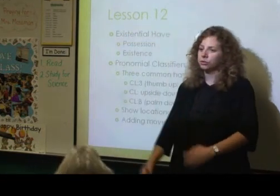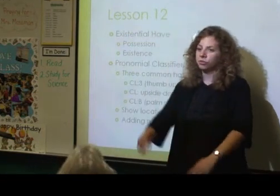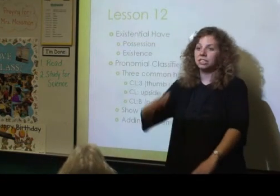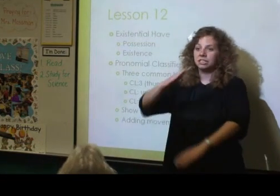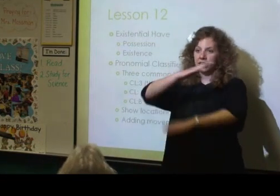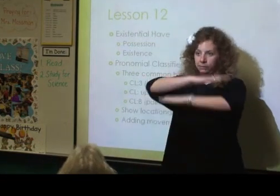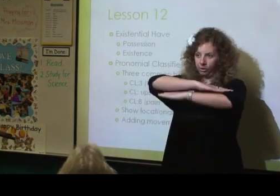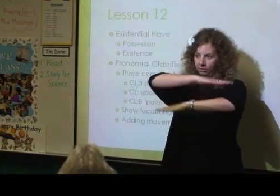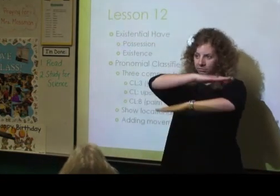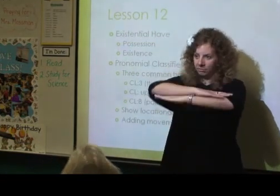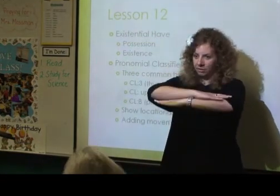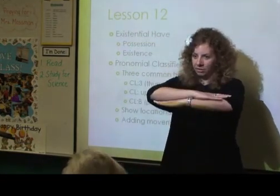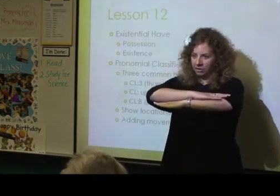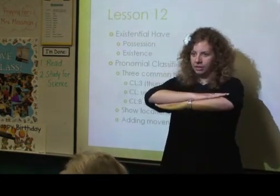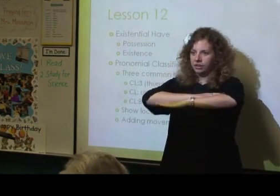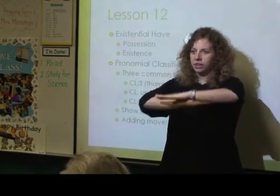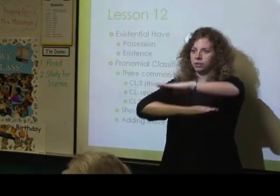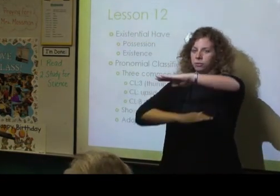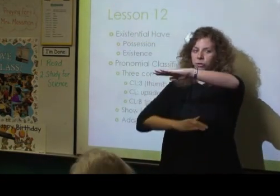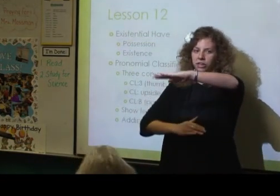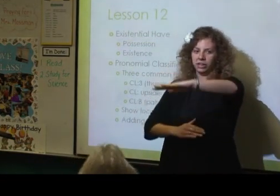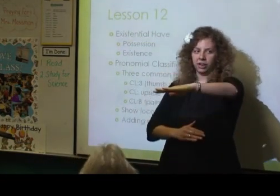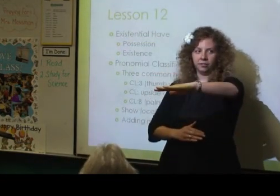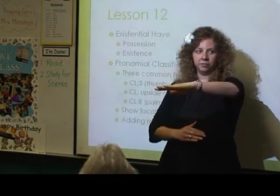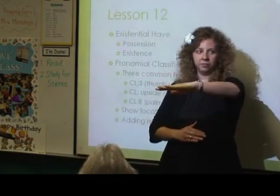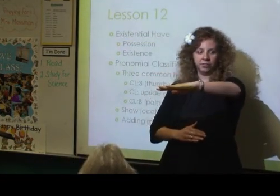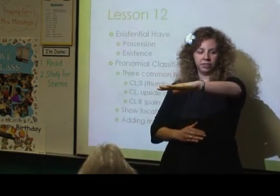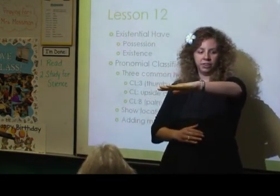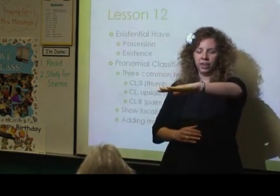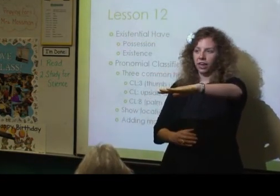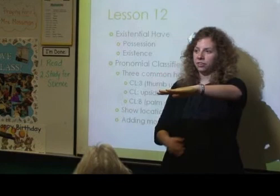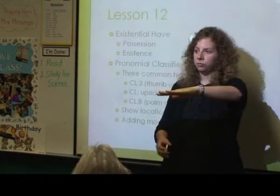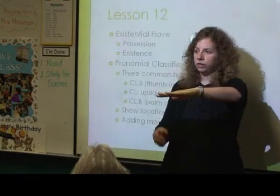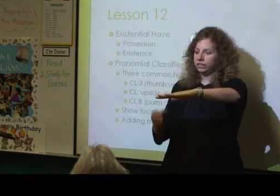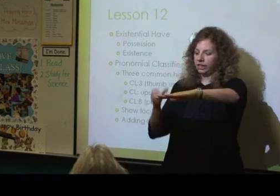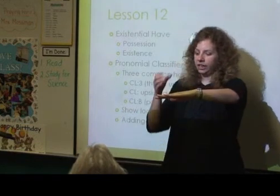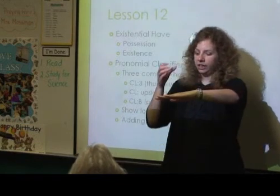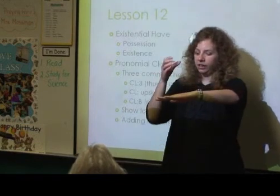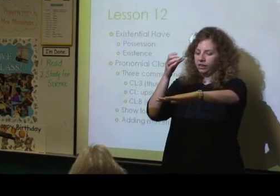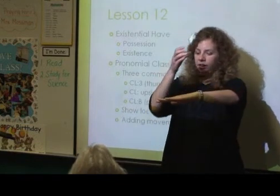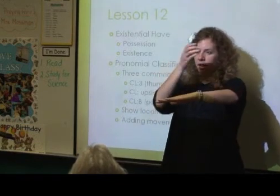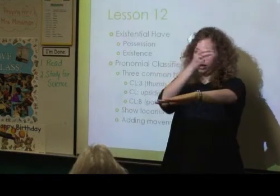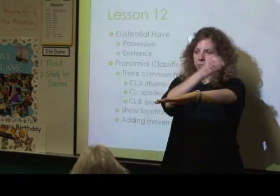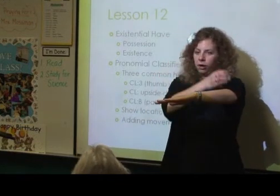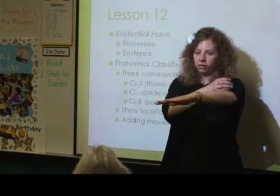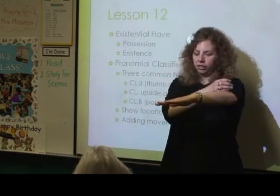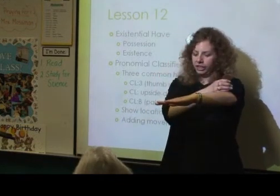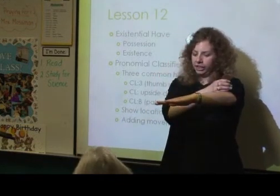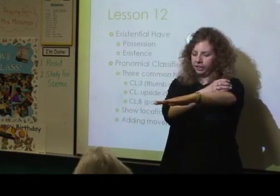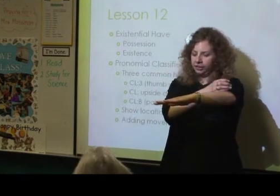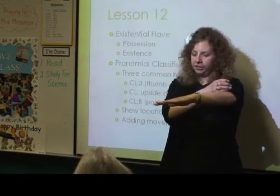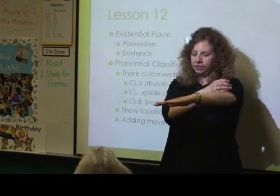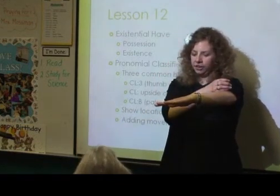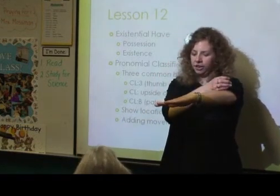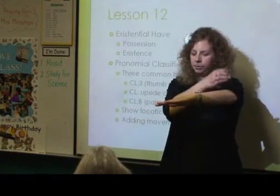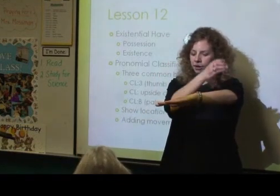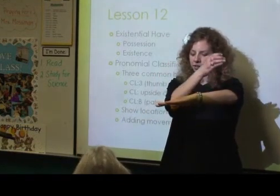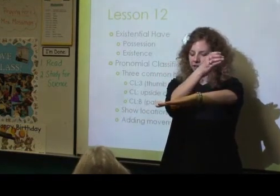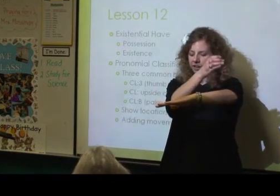if we did table and we put it here, and then we did a bottle here and a bottle here